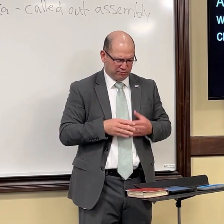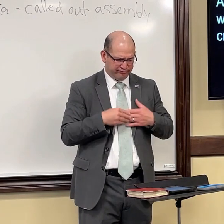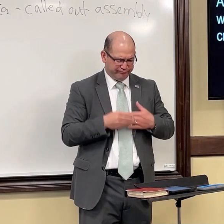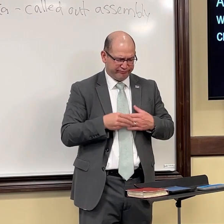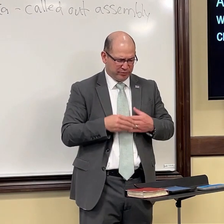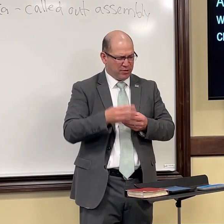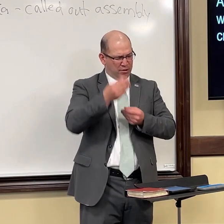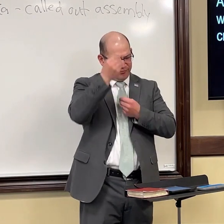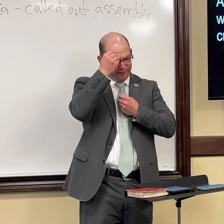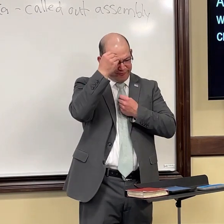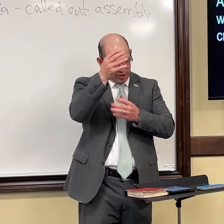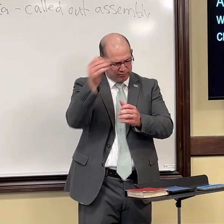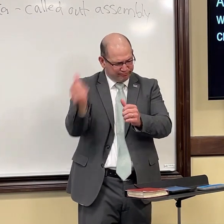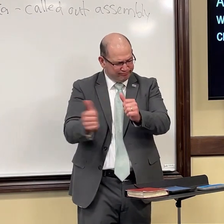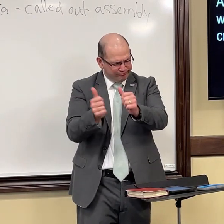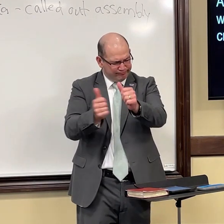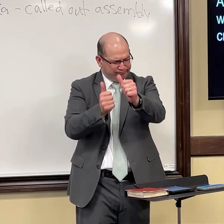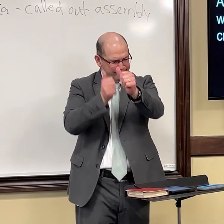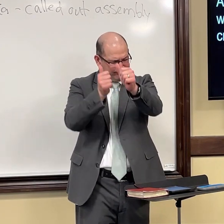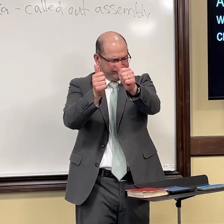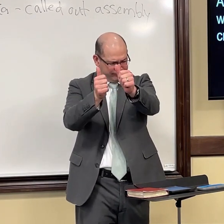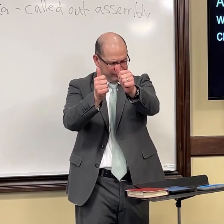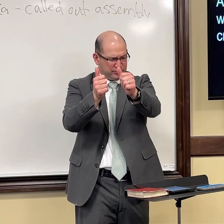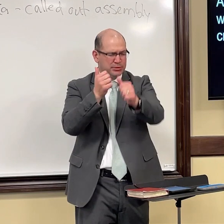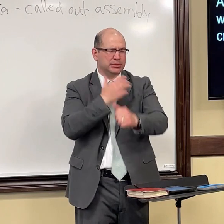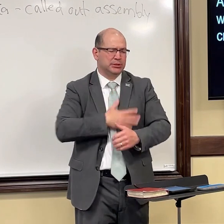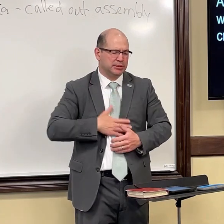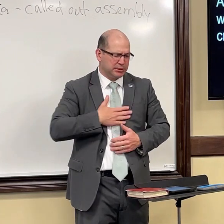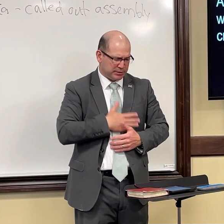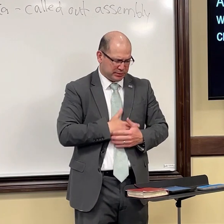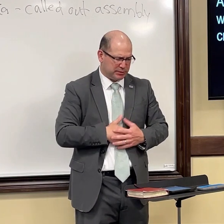Help us to have hearts that are soft and flexible and willing to follow you.